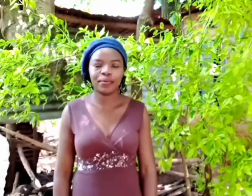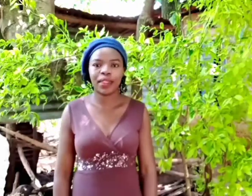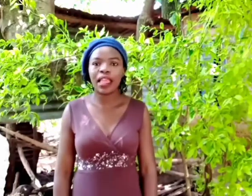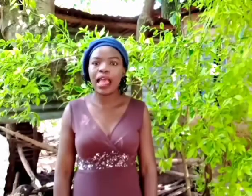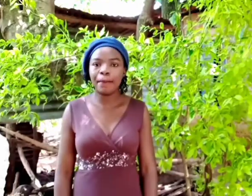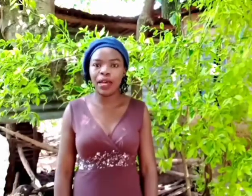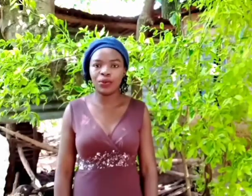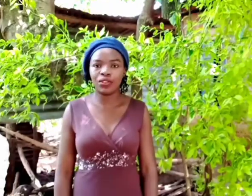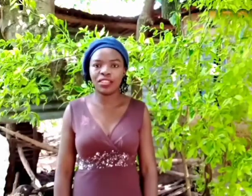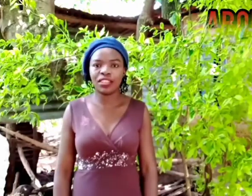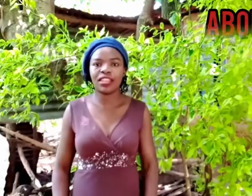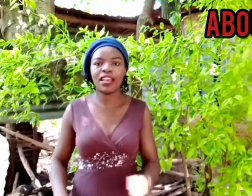About.